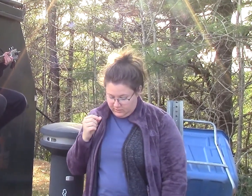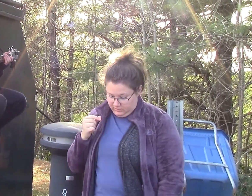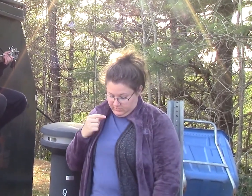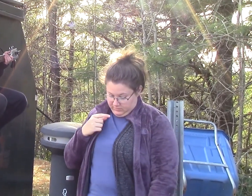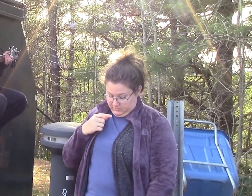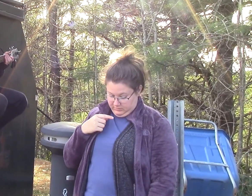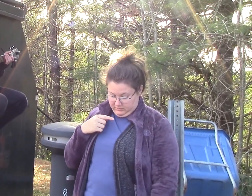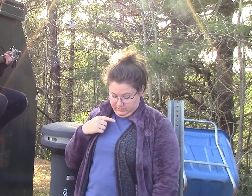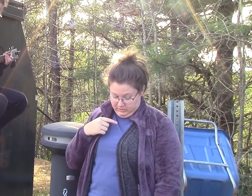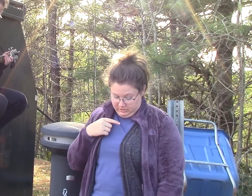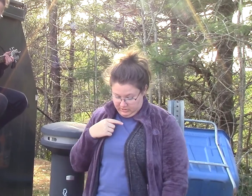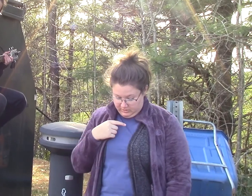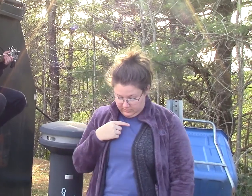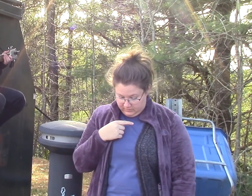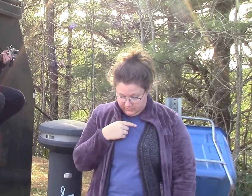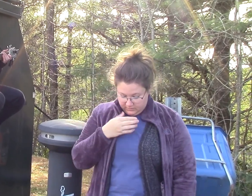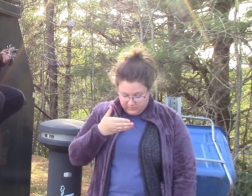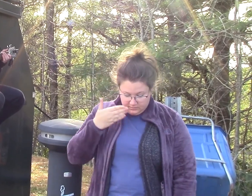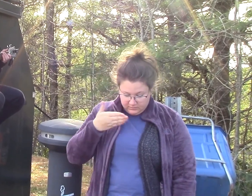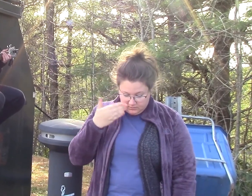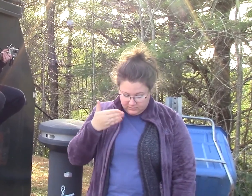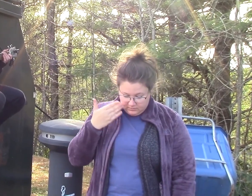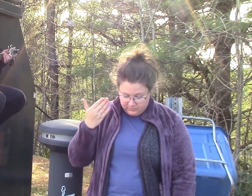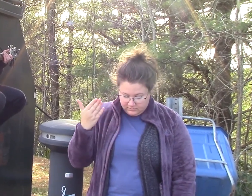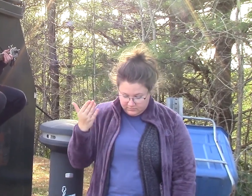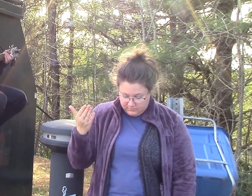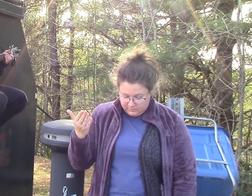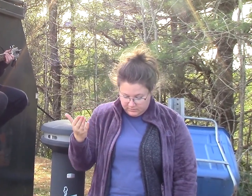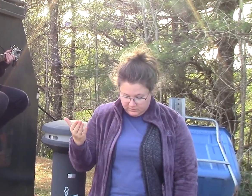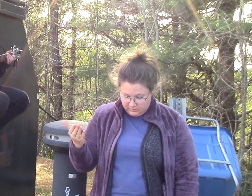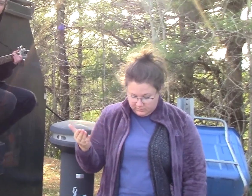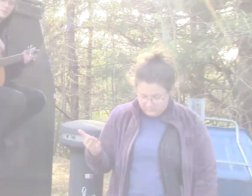direction. I've been ready. Are we going right now? No.